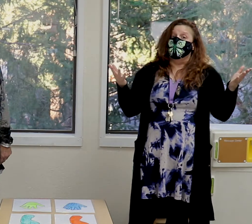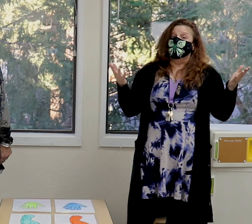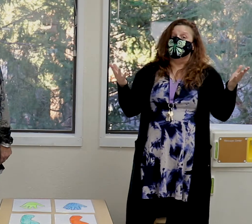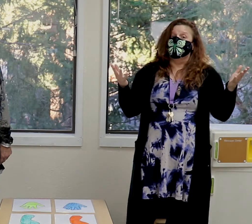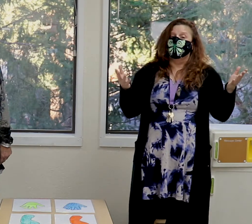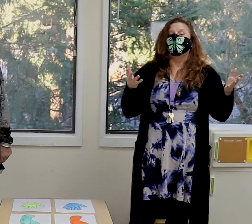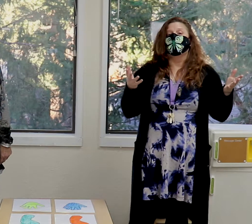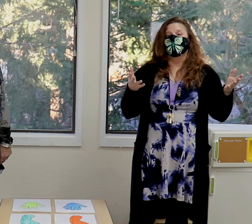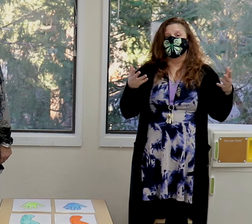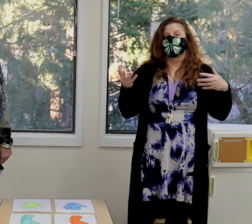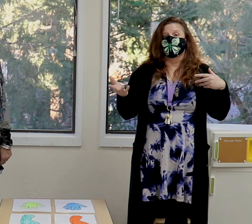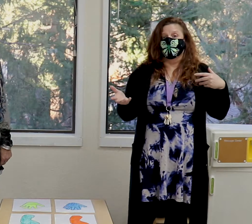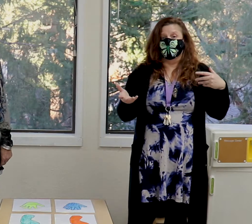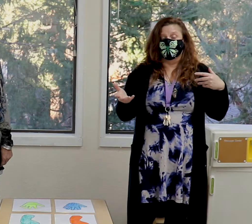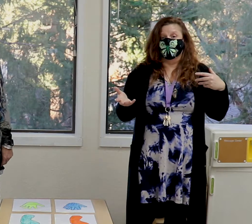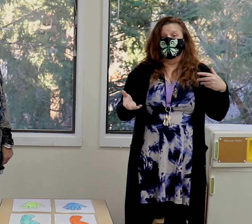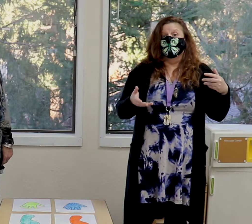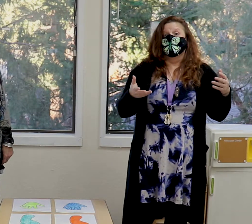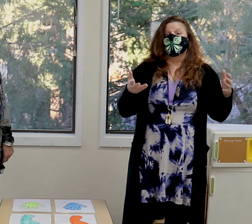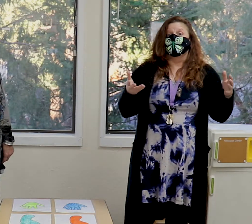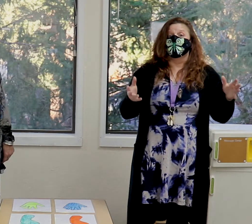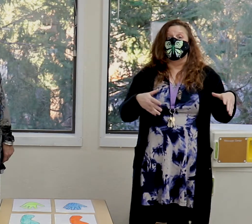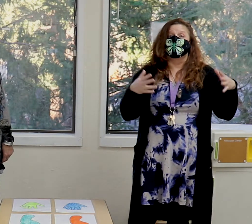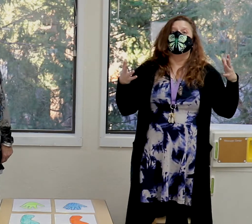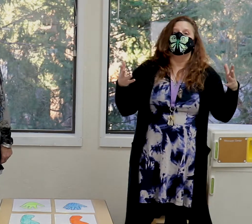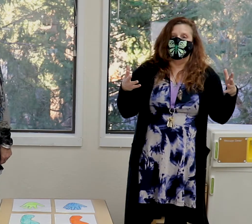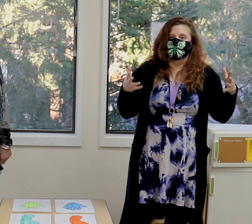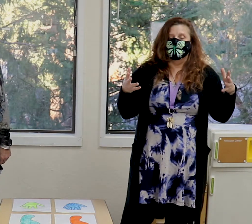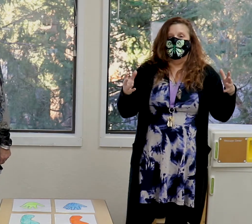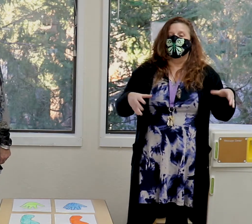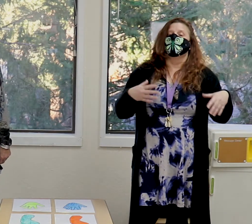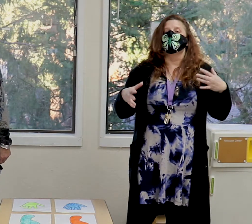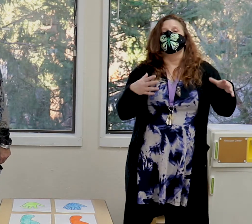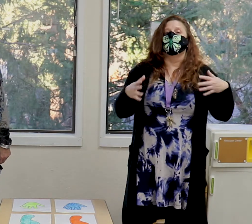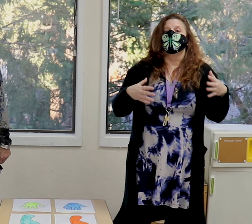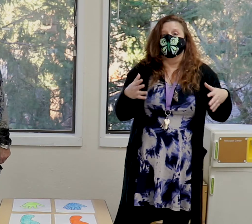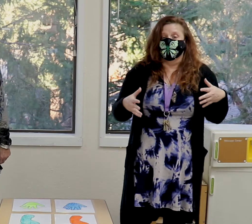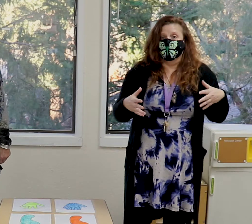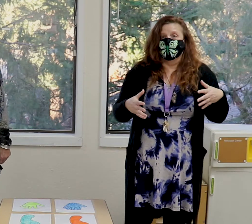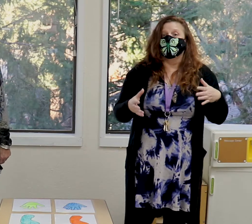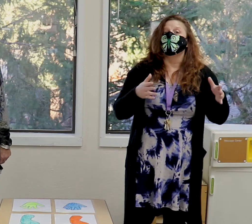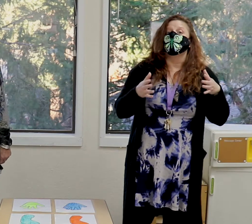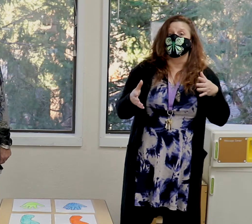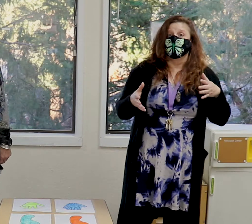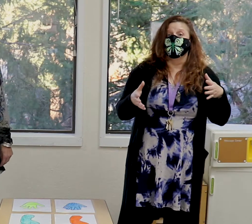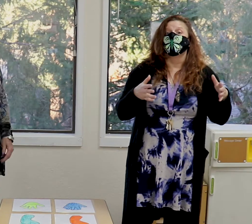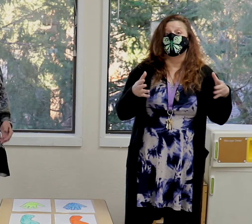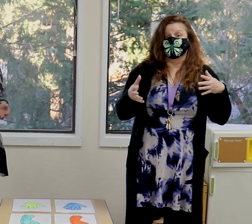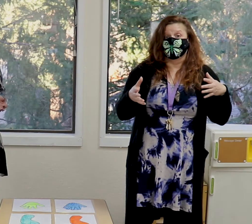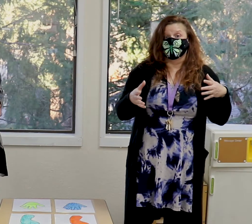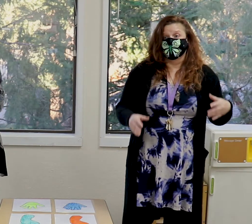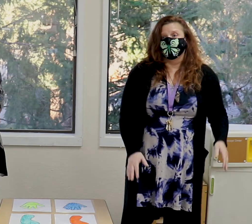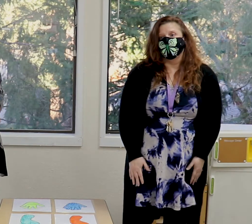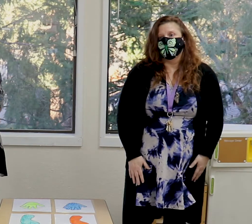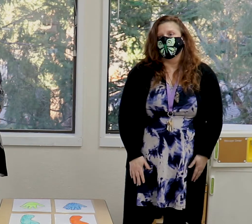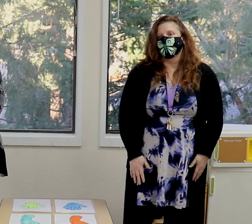surprise, and it gives them something to do that's spontaneous, and it gets their body moving in between classes. And the moving is